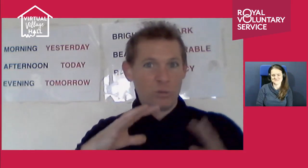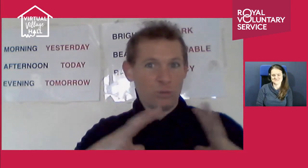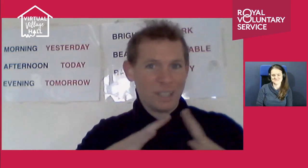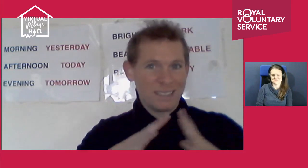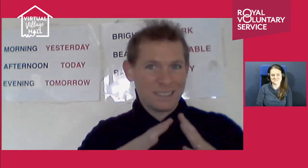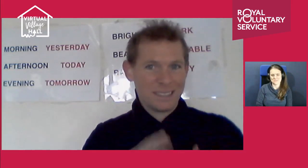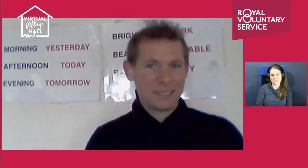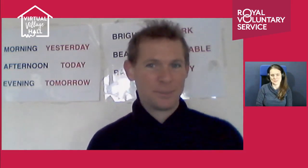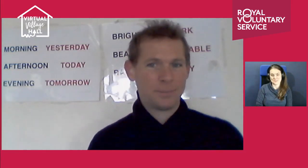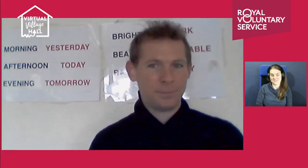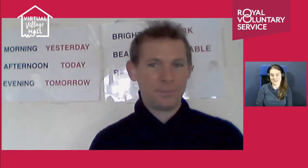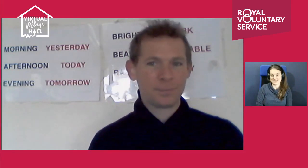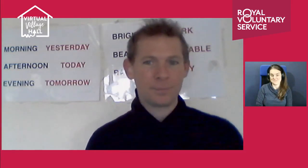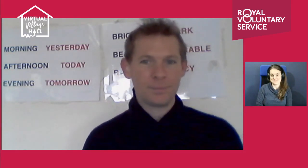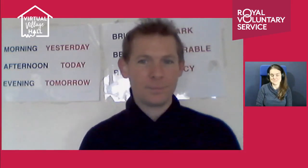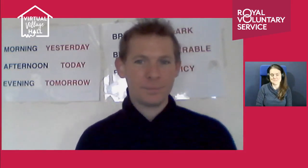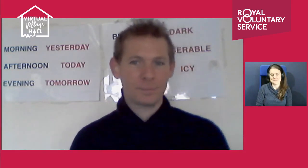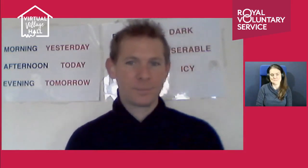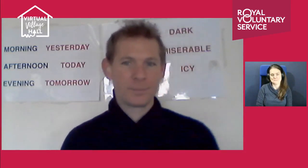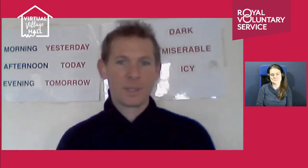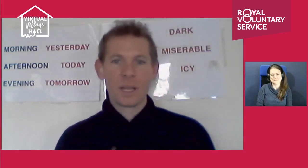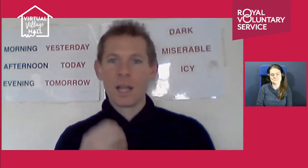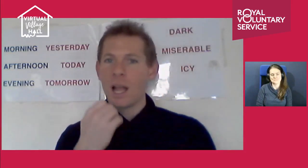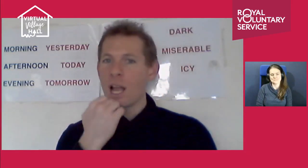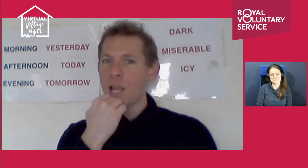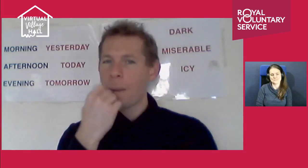answers. Ready?